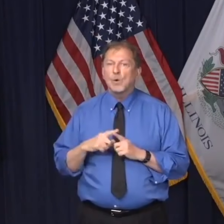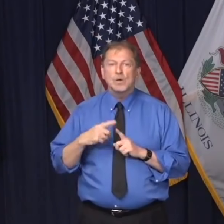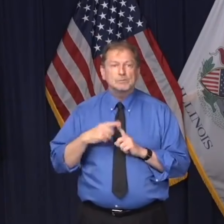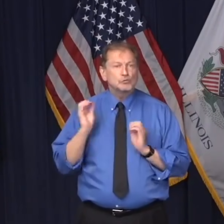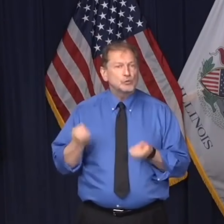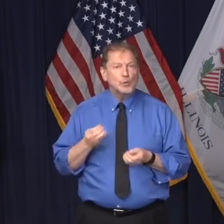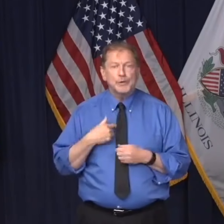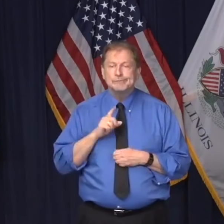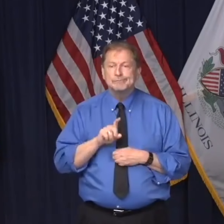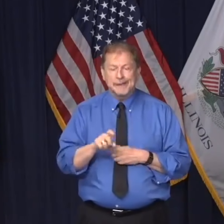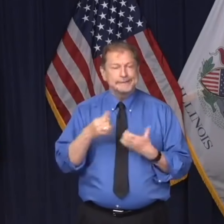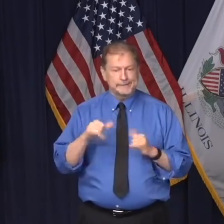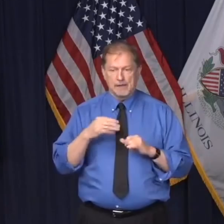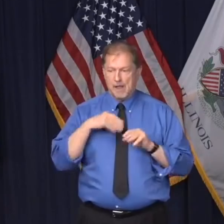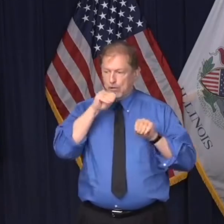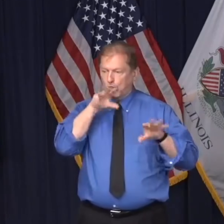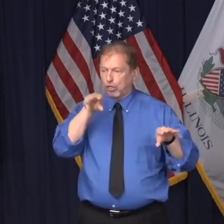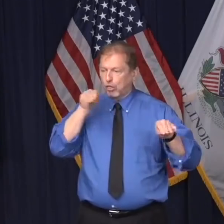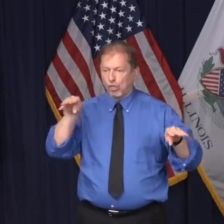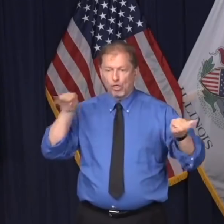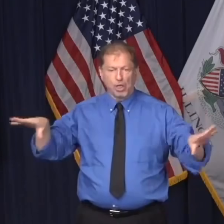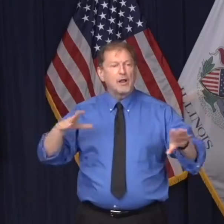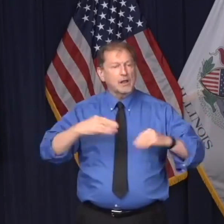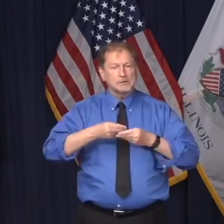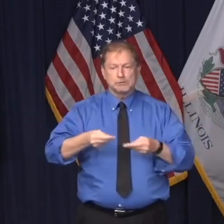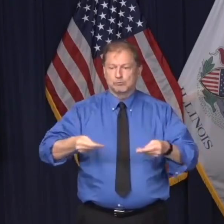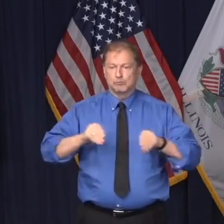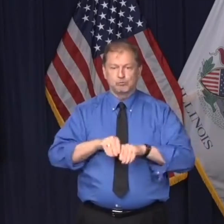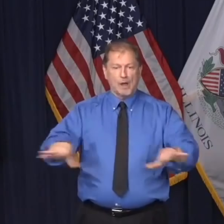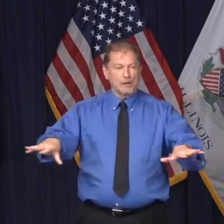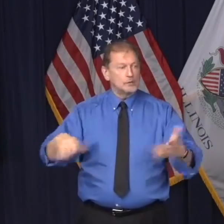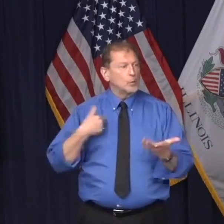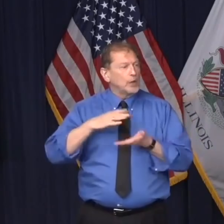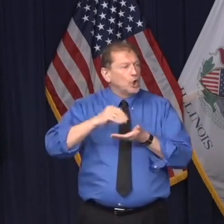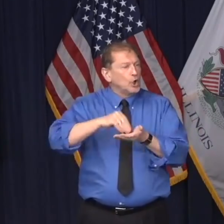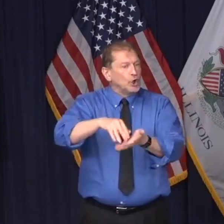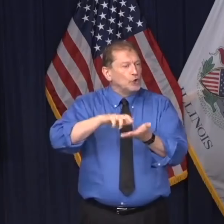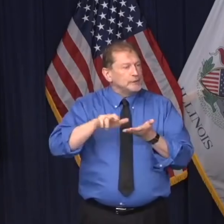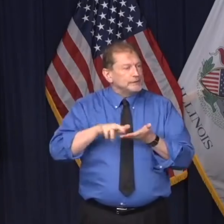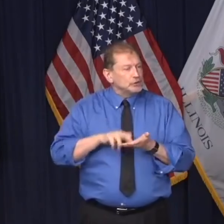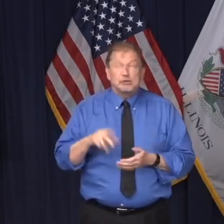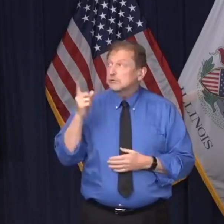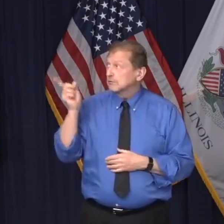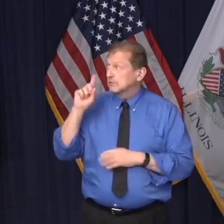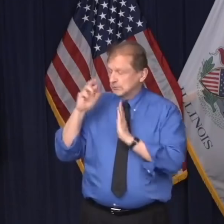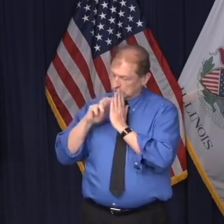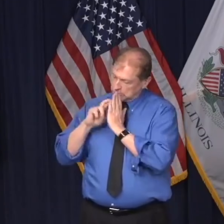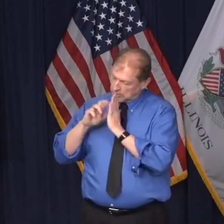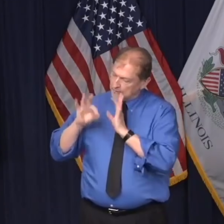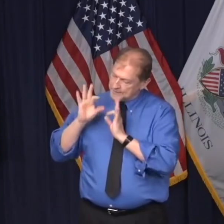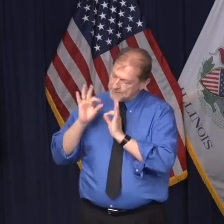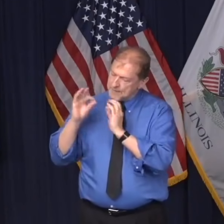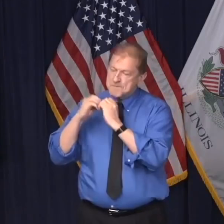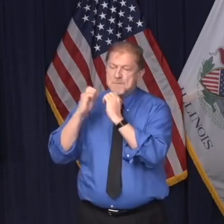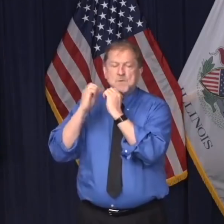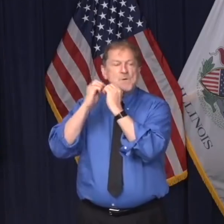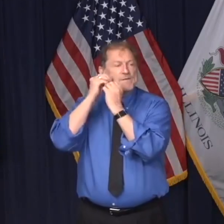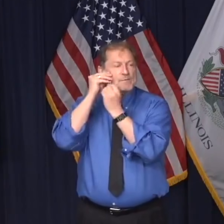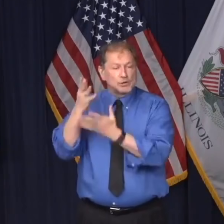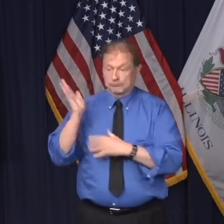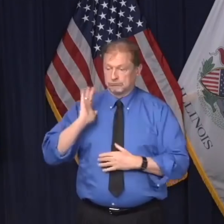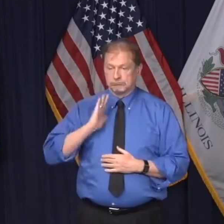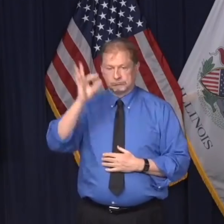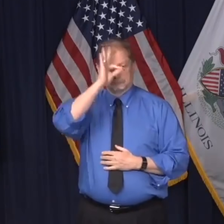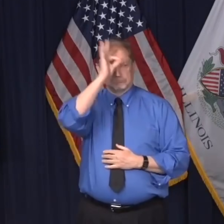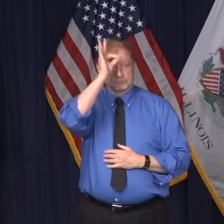the epidemiologists have learned a lot over the course of this, this novel coronavirus. And so